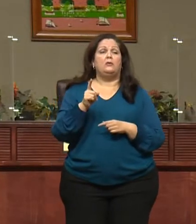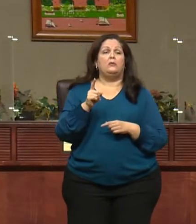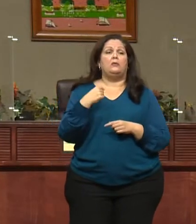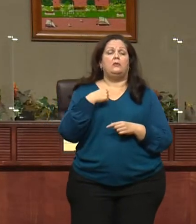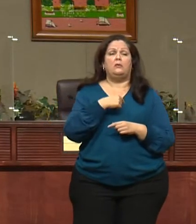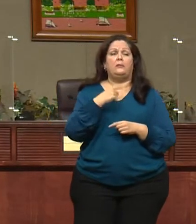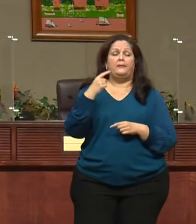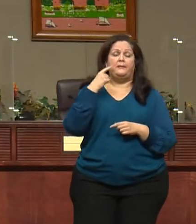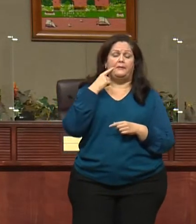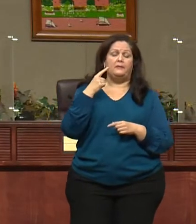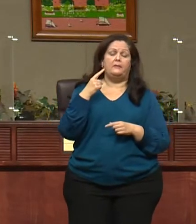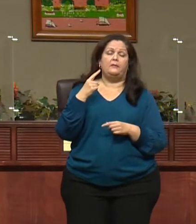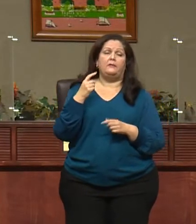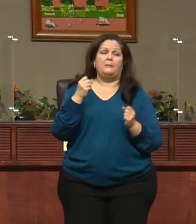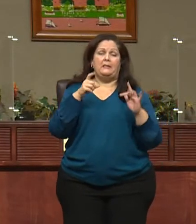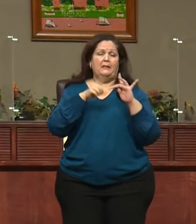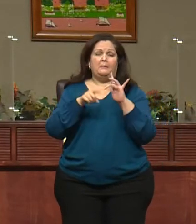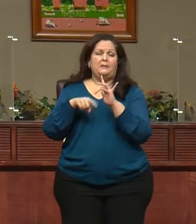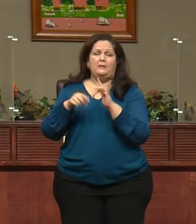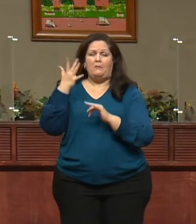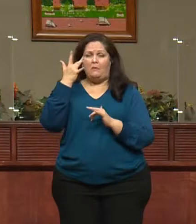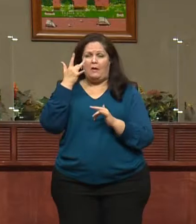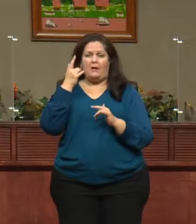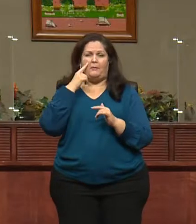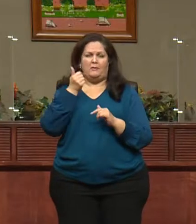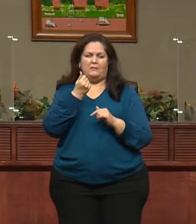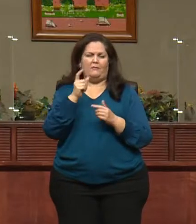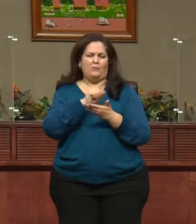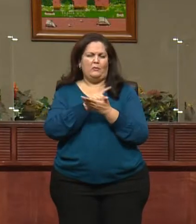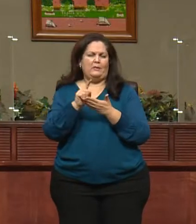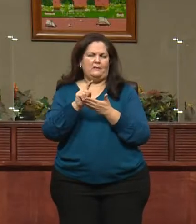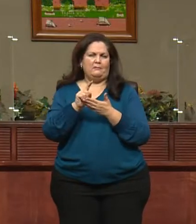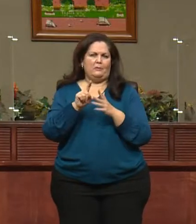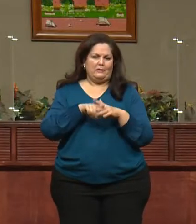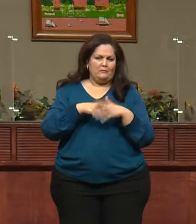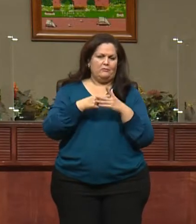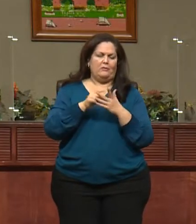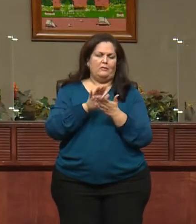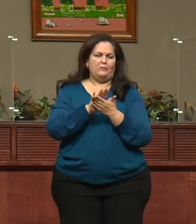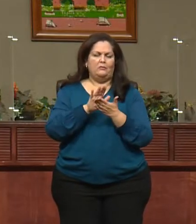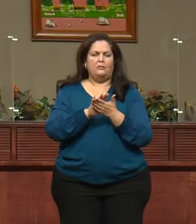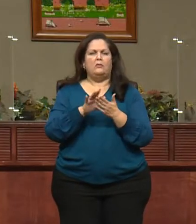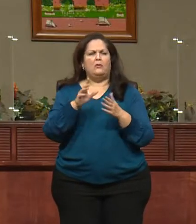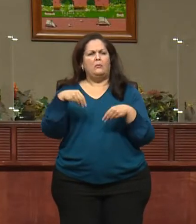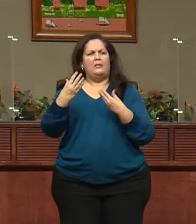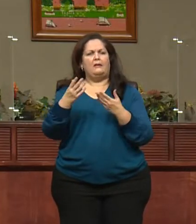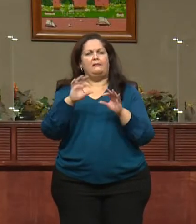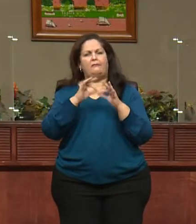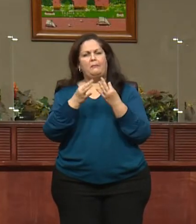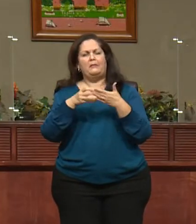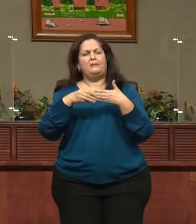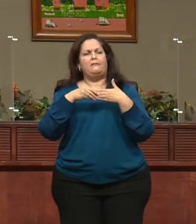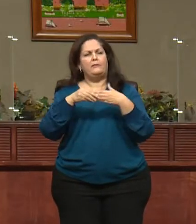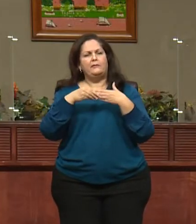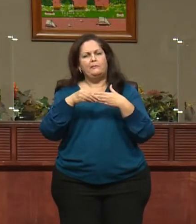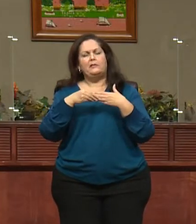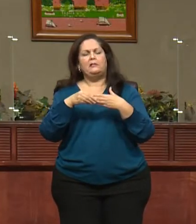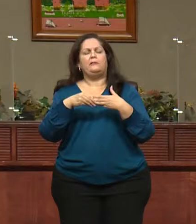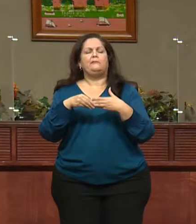it happened because of the first couple weeks of school. We gave families flexibility